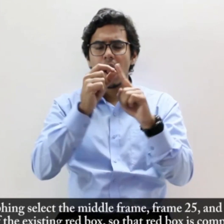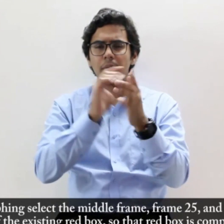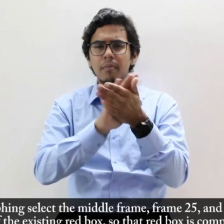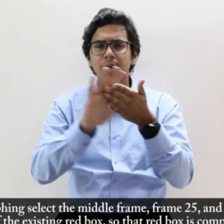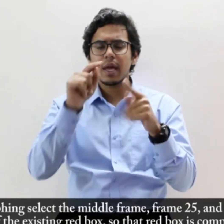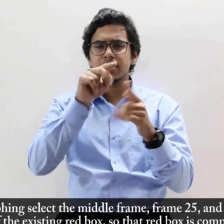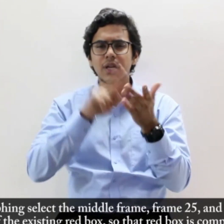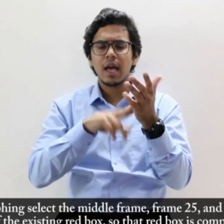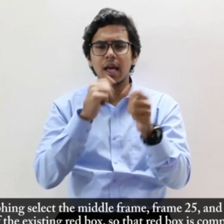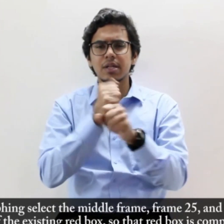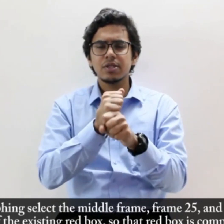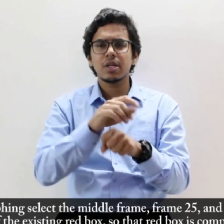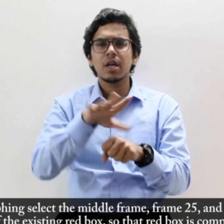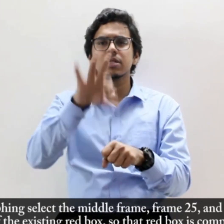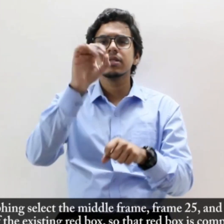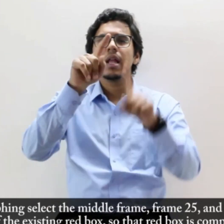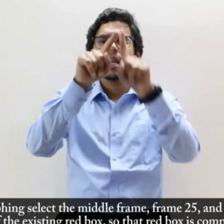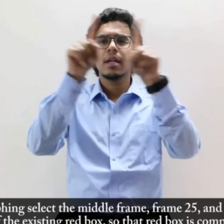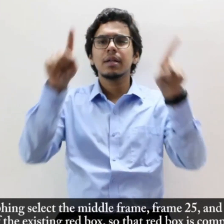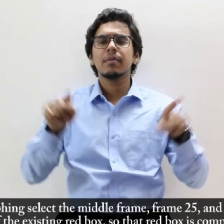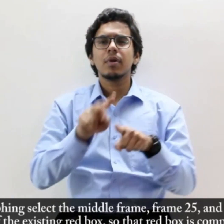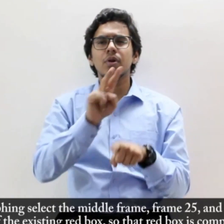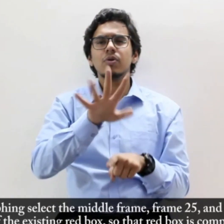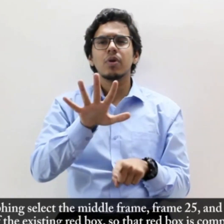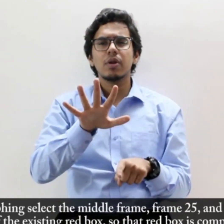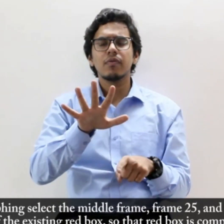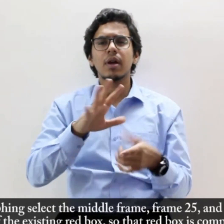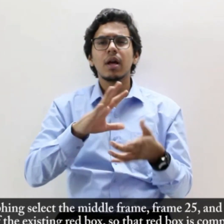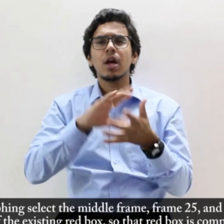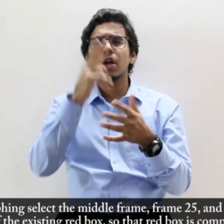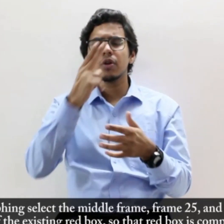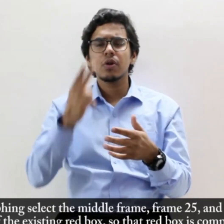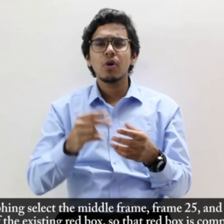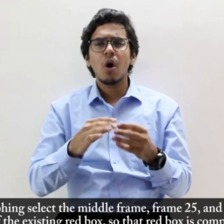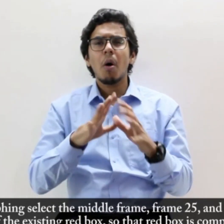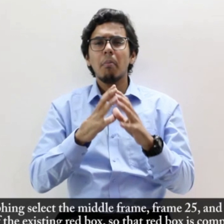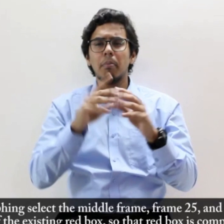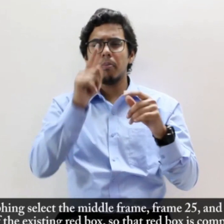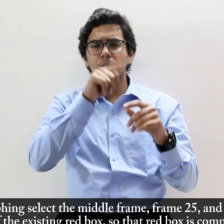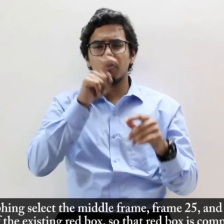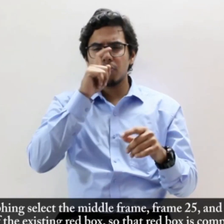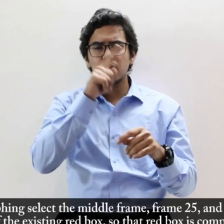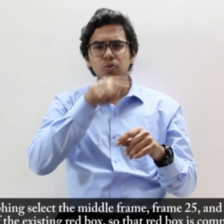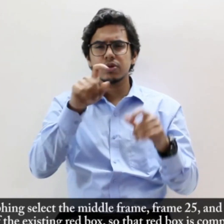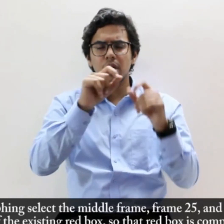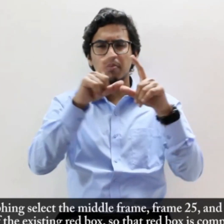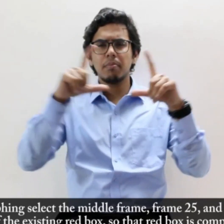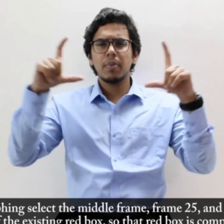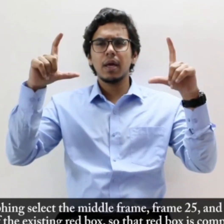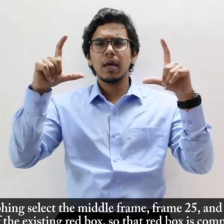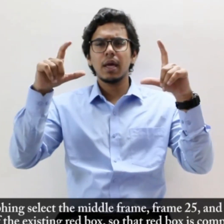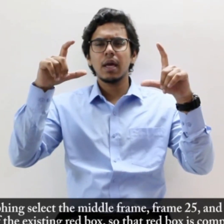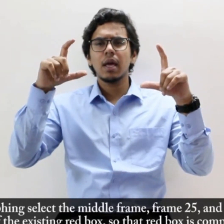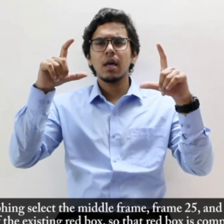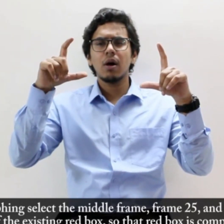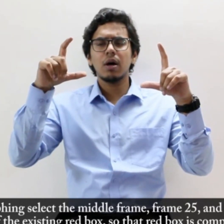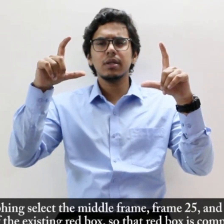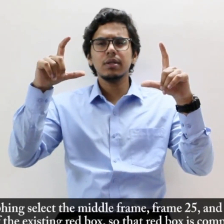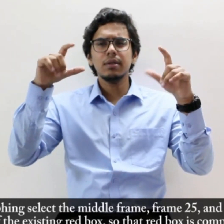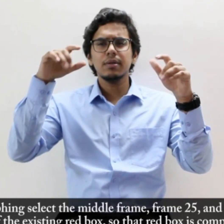To enable morphing, select the middle frame, frame 25, and draw a blue circle on